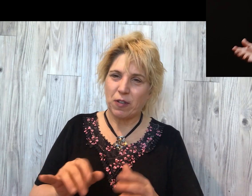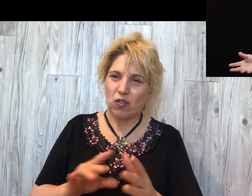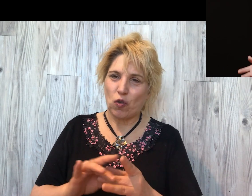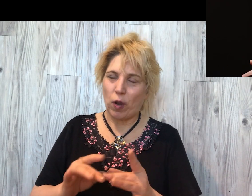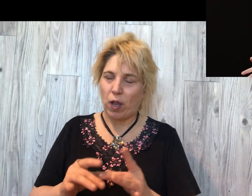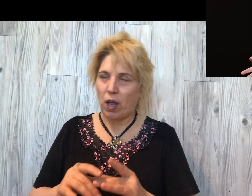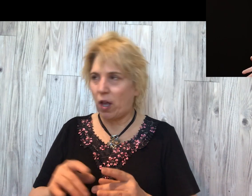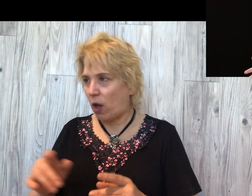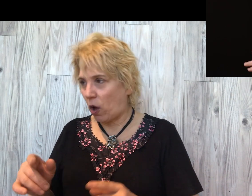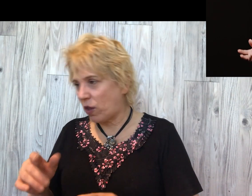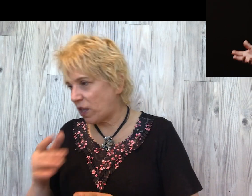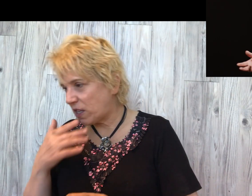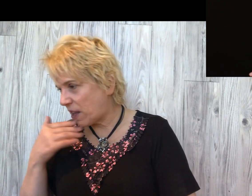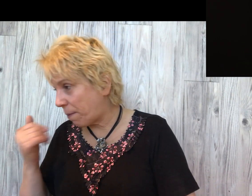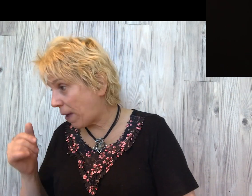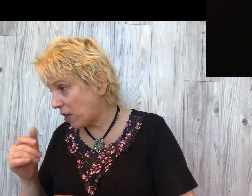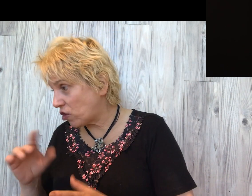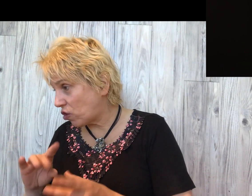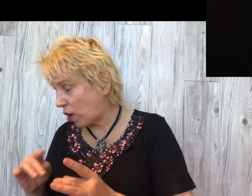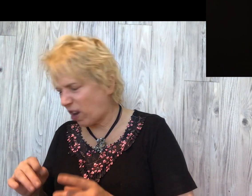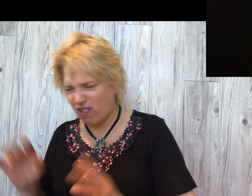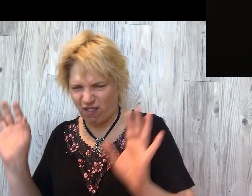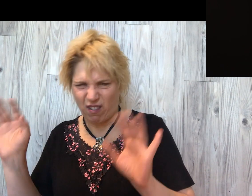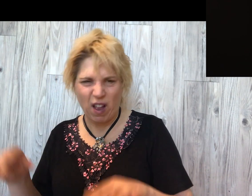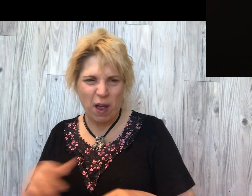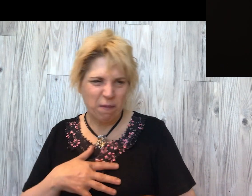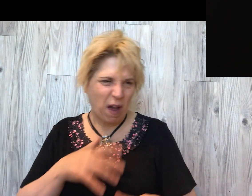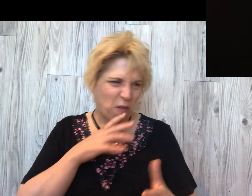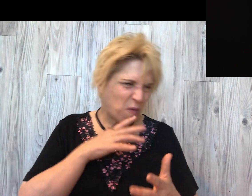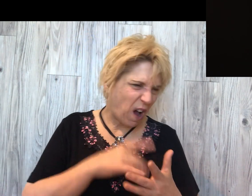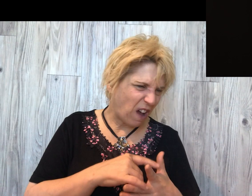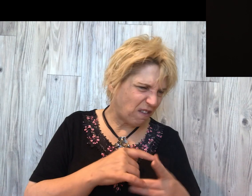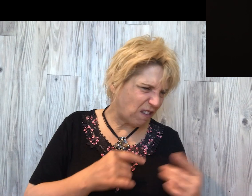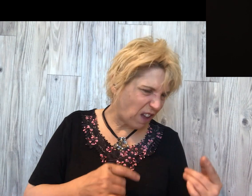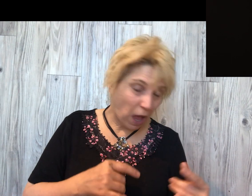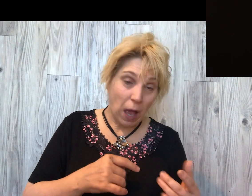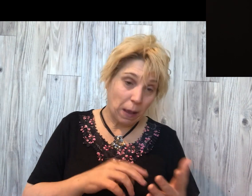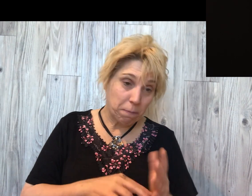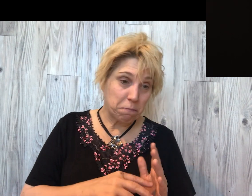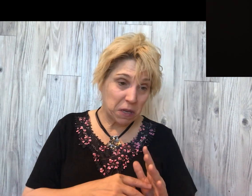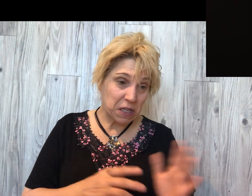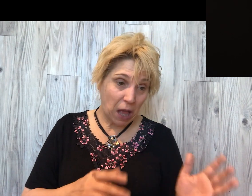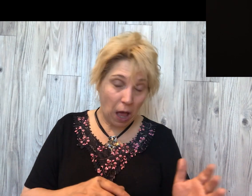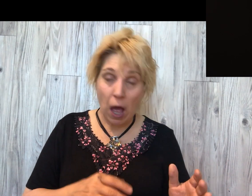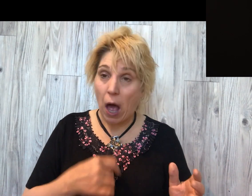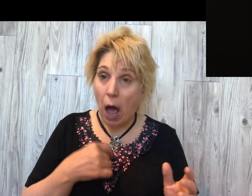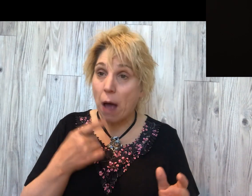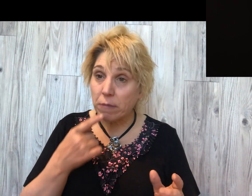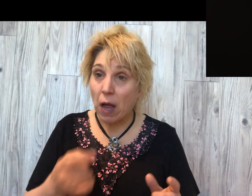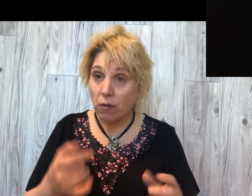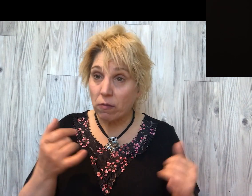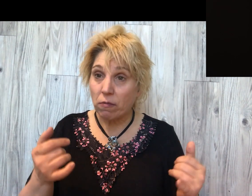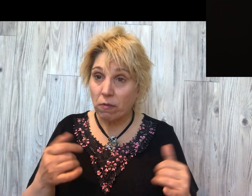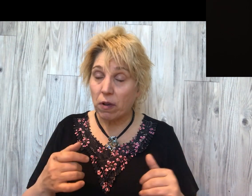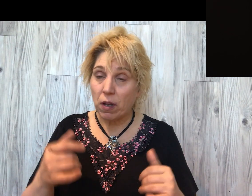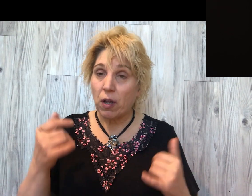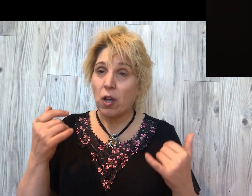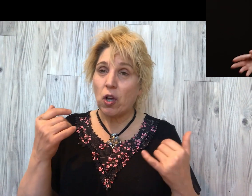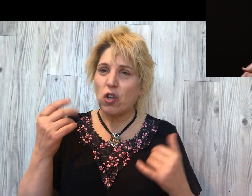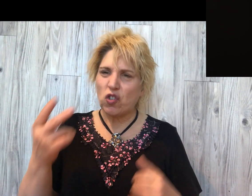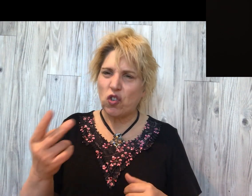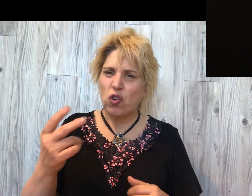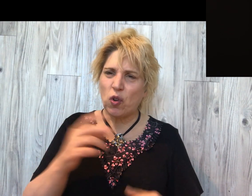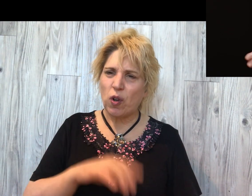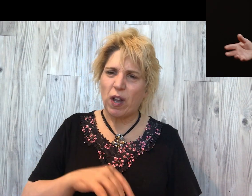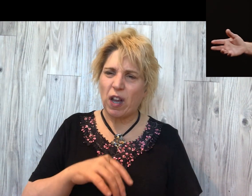say, well, this is what that story was about, and this is what it meant to me. And she said, oh no, it was about this, and this is what it meant. And I tell you that today, this story with